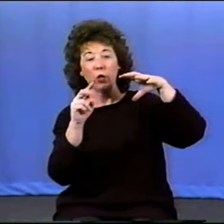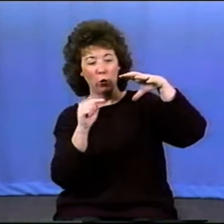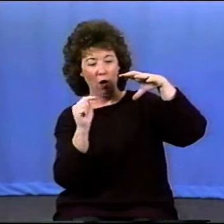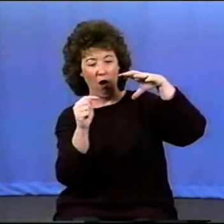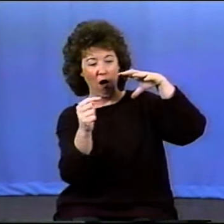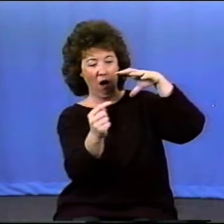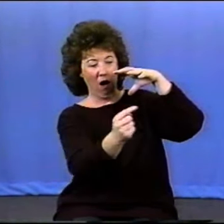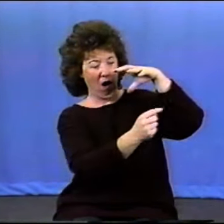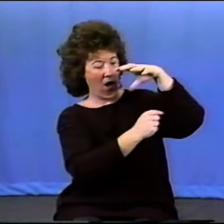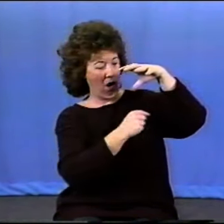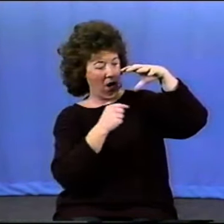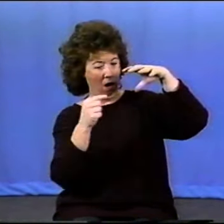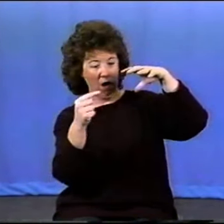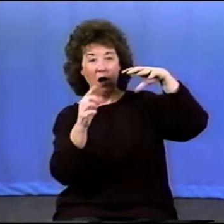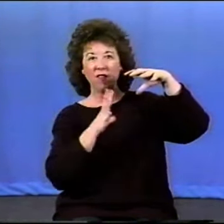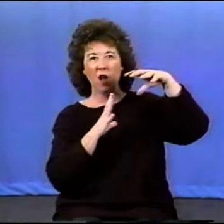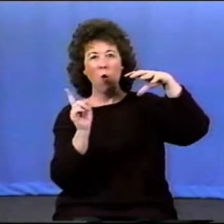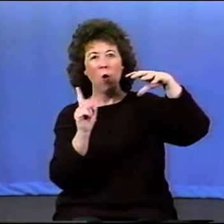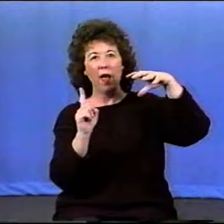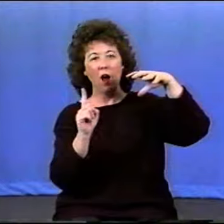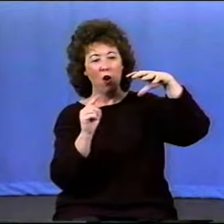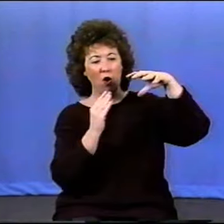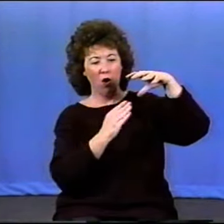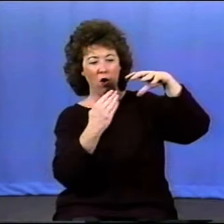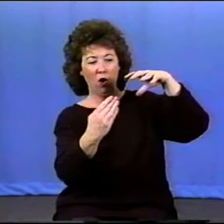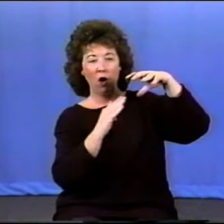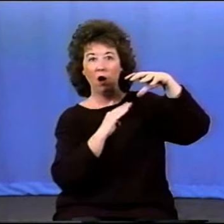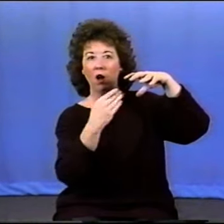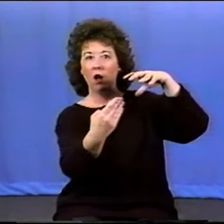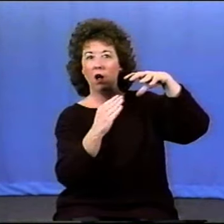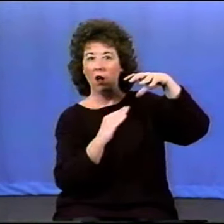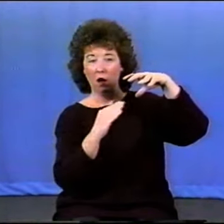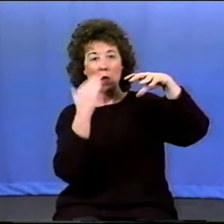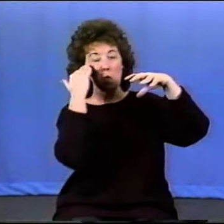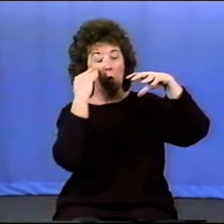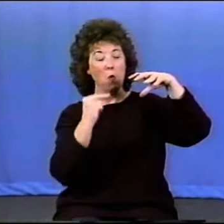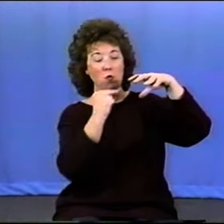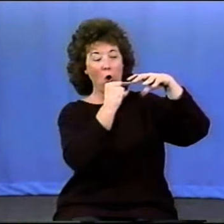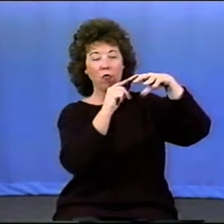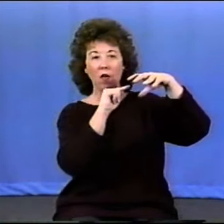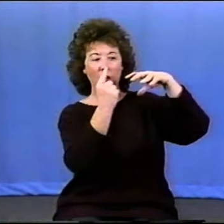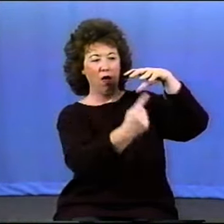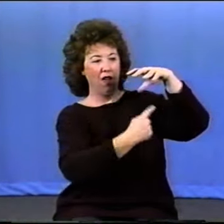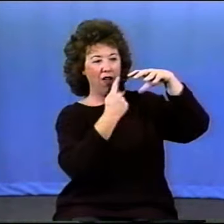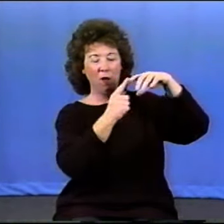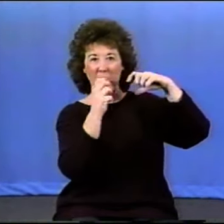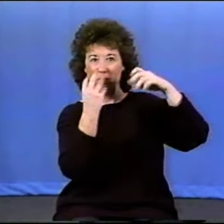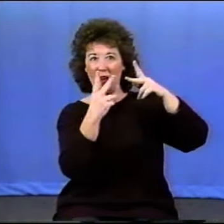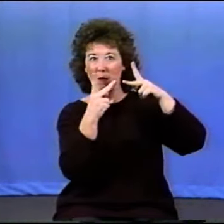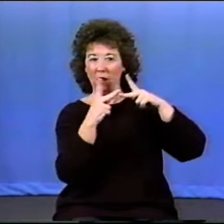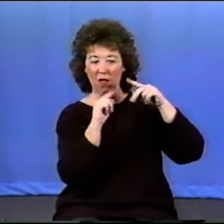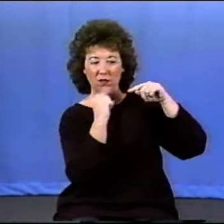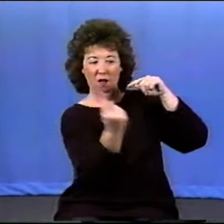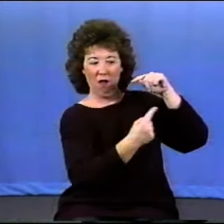north-south direction, but it doesn't tell us where we are east and west. Now this gets a little bit trickier because there is no